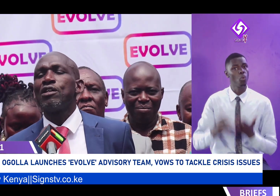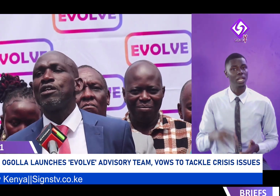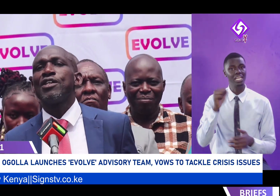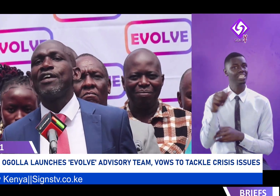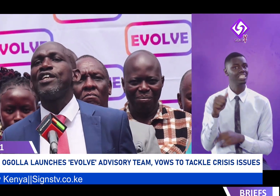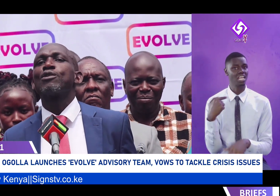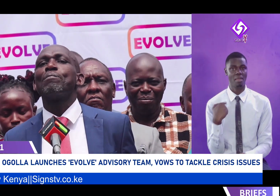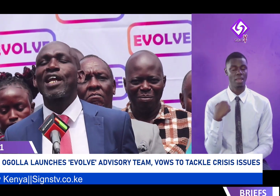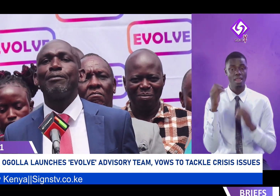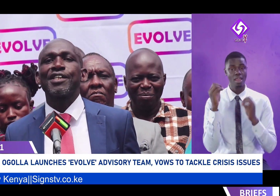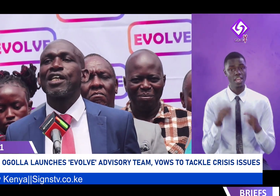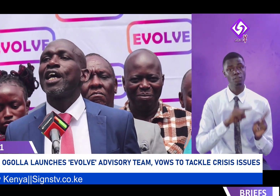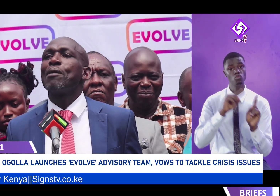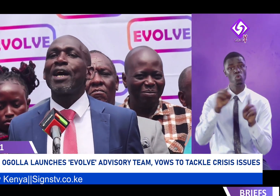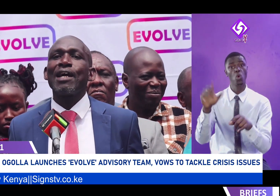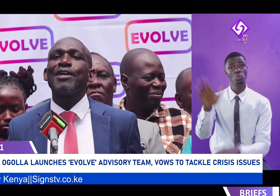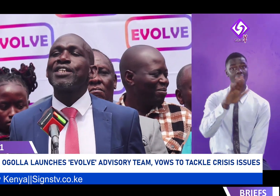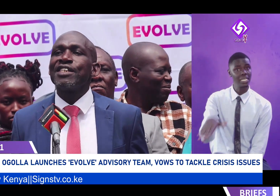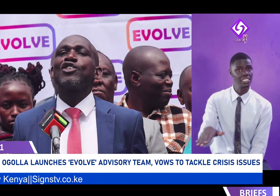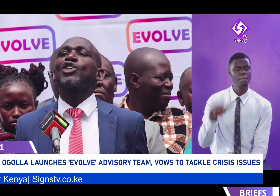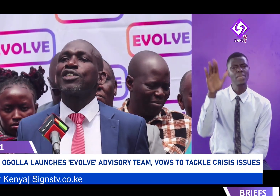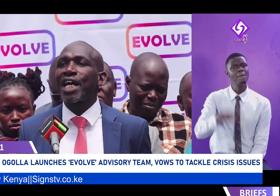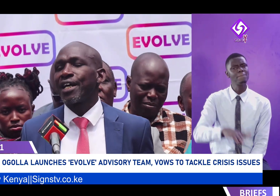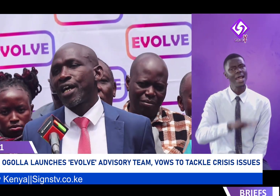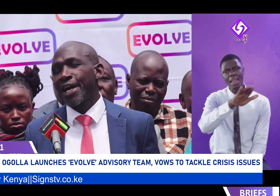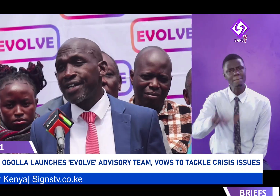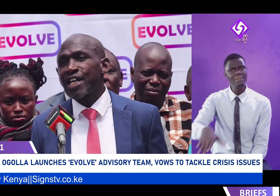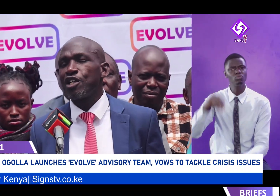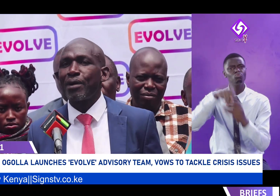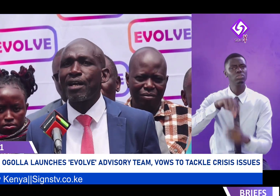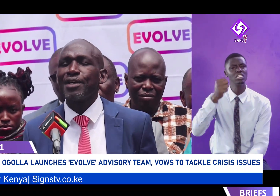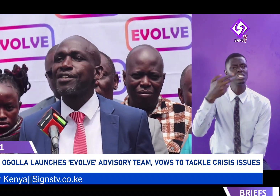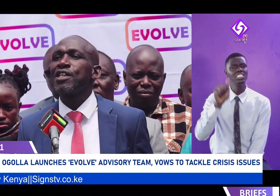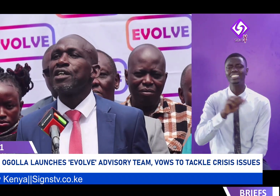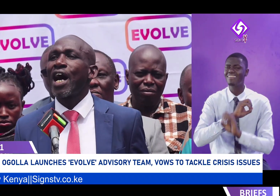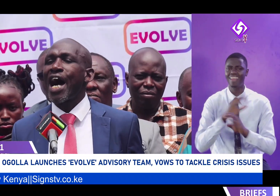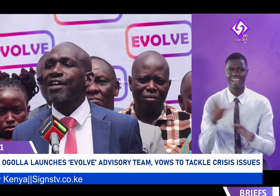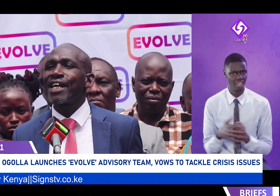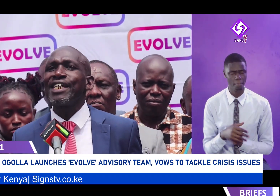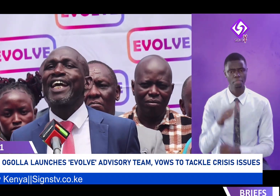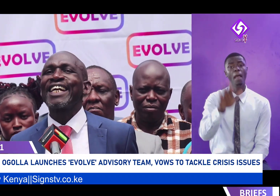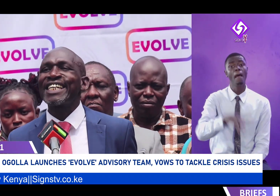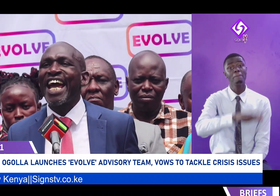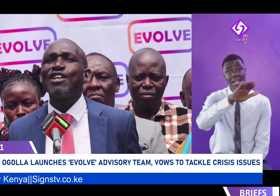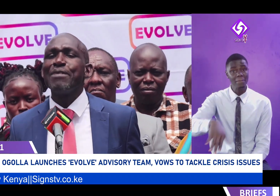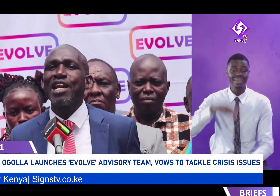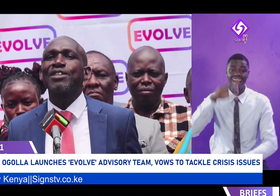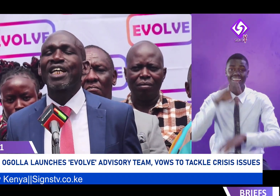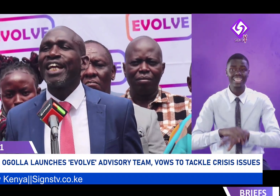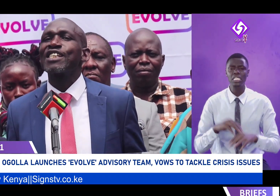go even to the parliament, parliament is not on SHA. And I can tell you, parliament are getting 10 million shillings